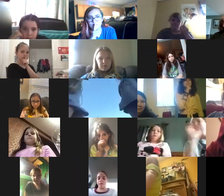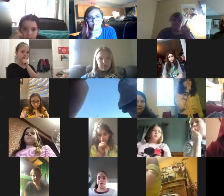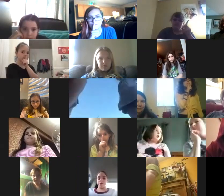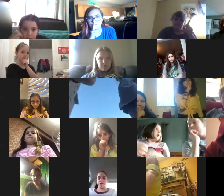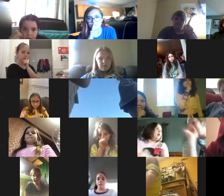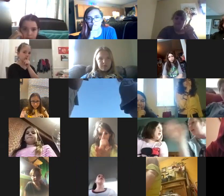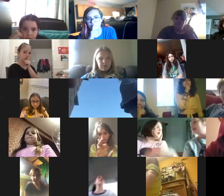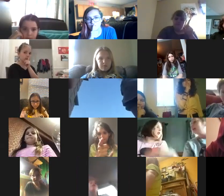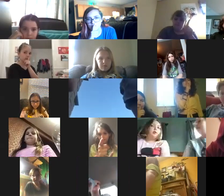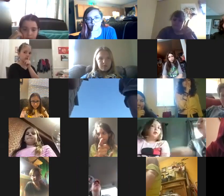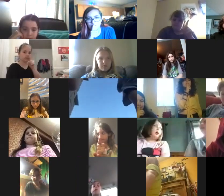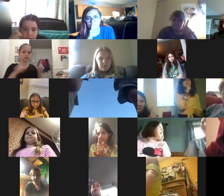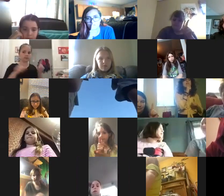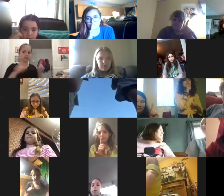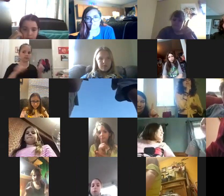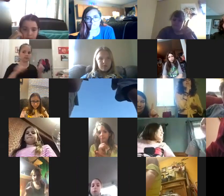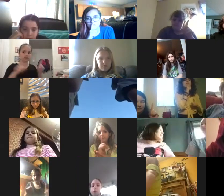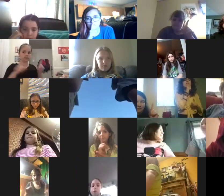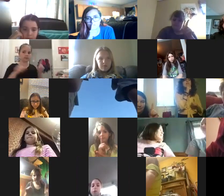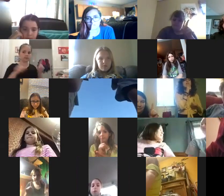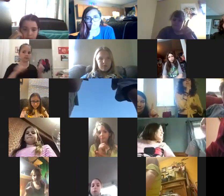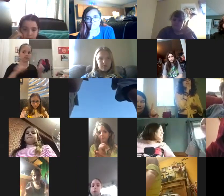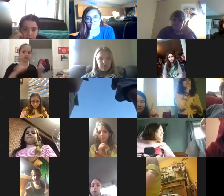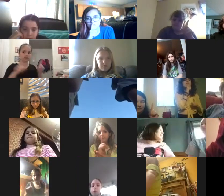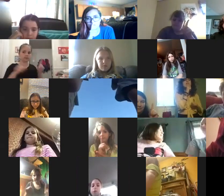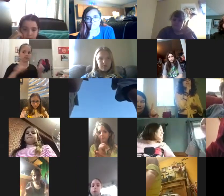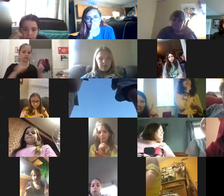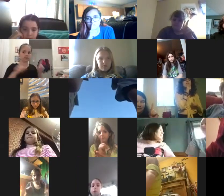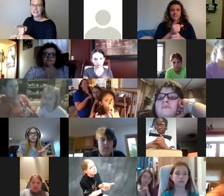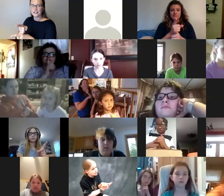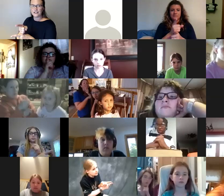So I have 2 number 1 fingers, sister, sister.